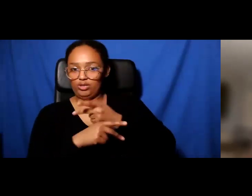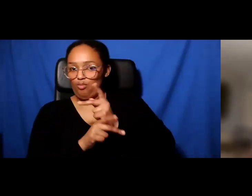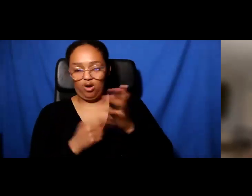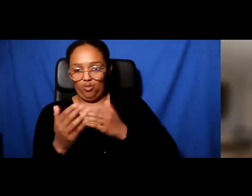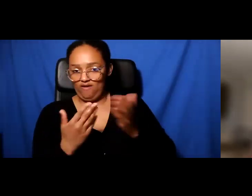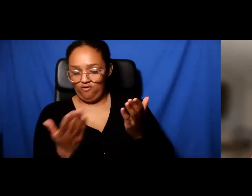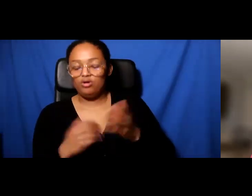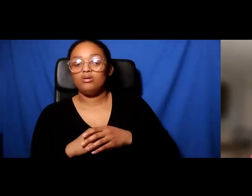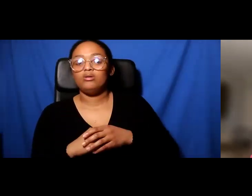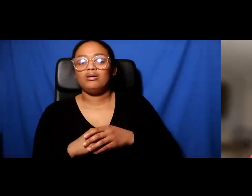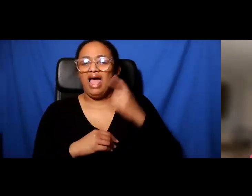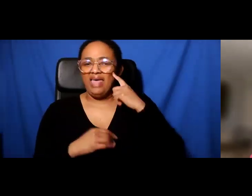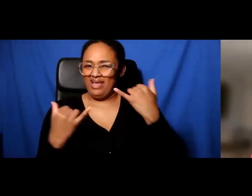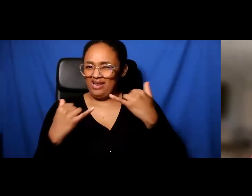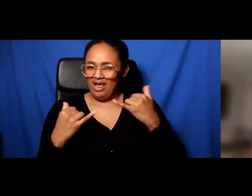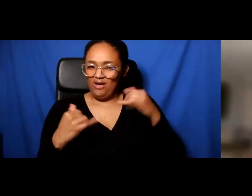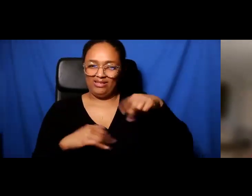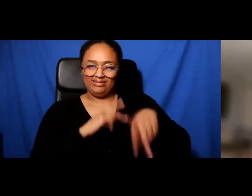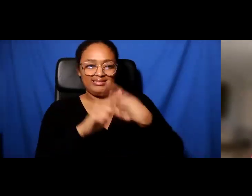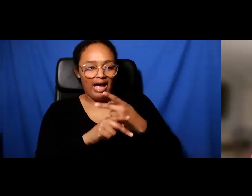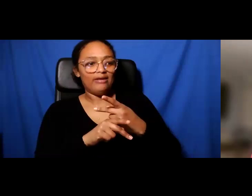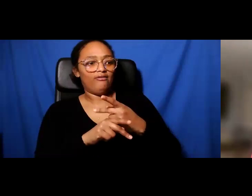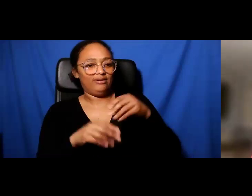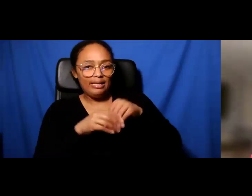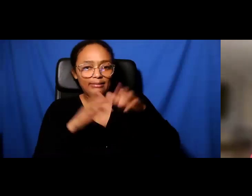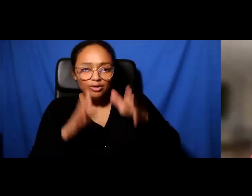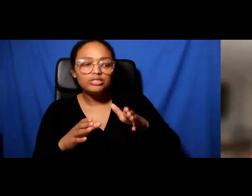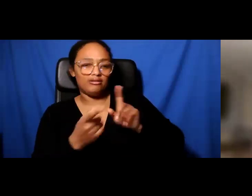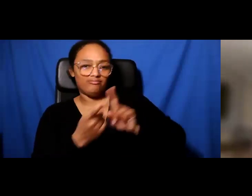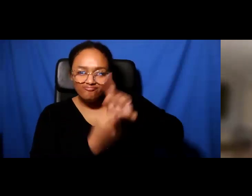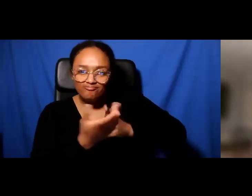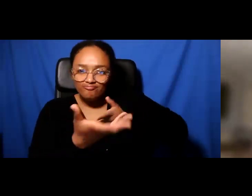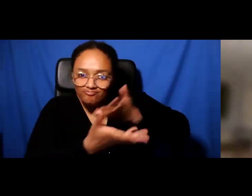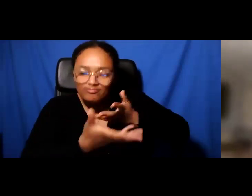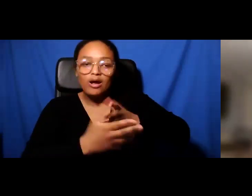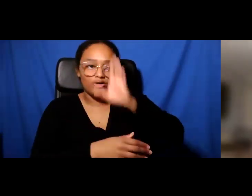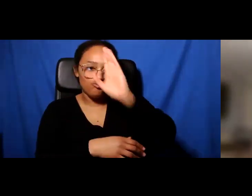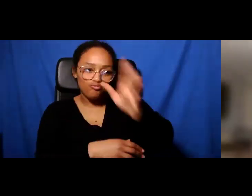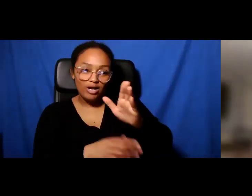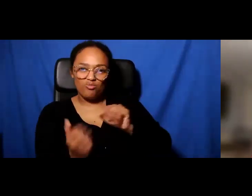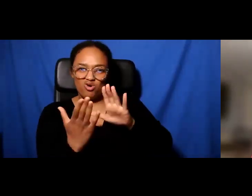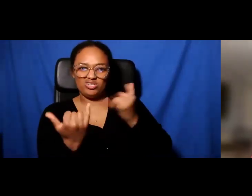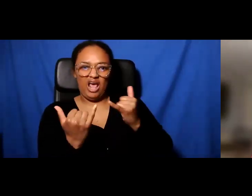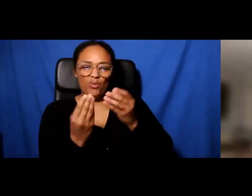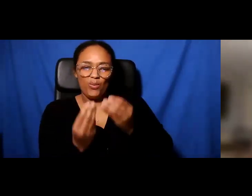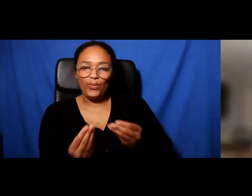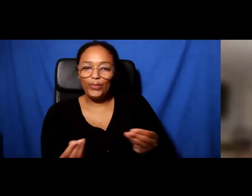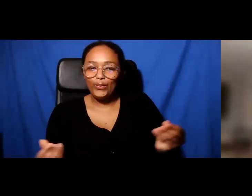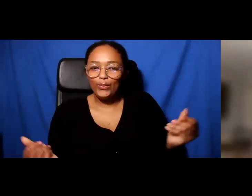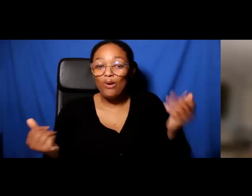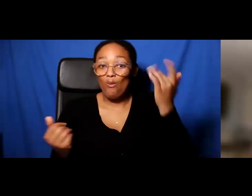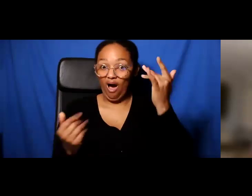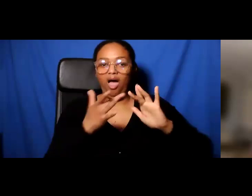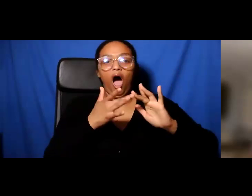reason. I think it may be due to technology and technology making a lot of things easier and faster. So we've tried to skip this step,